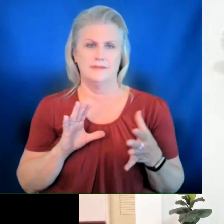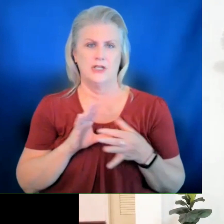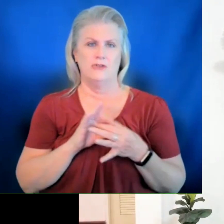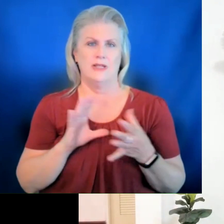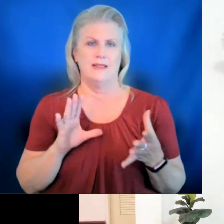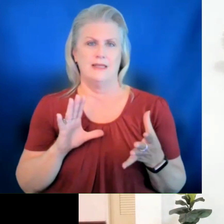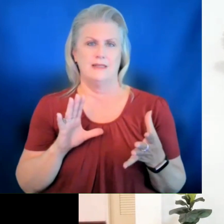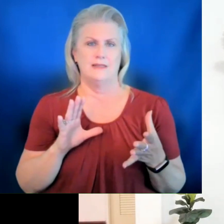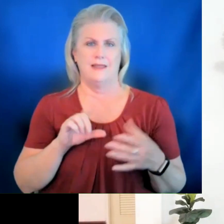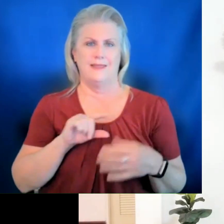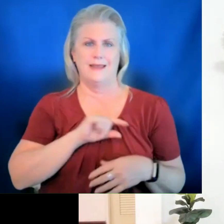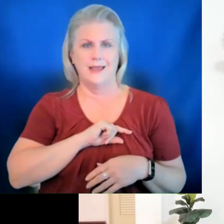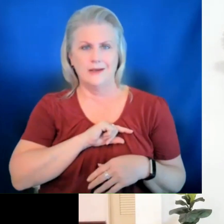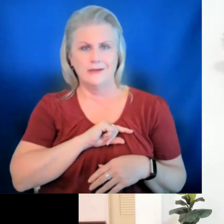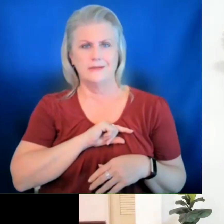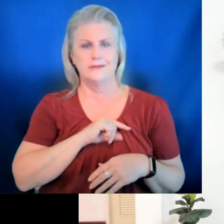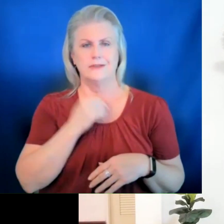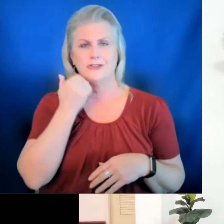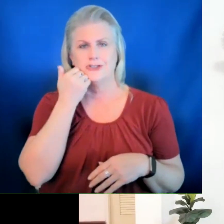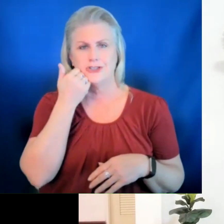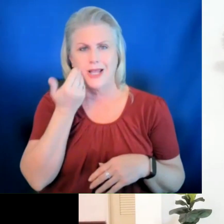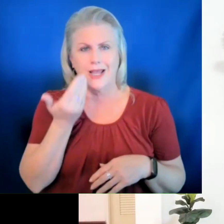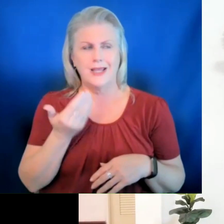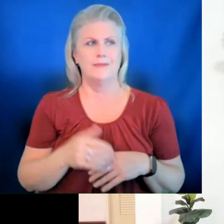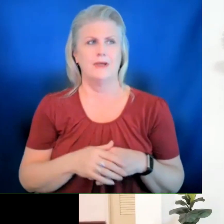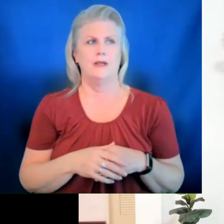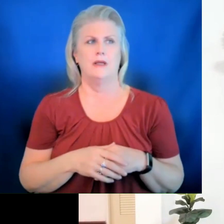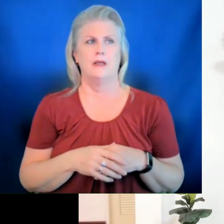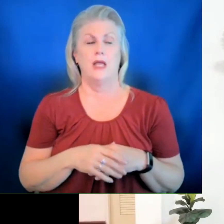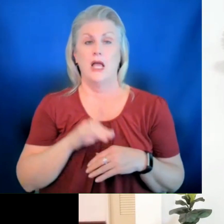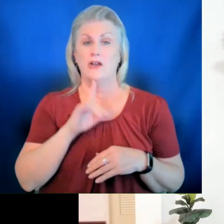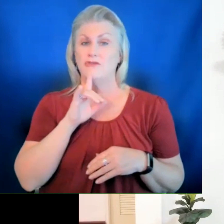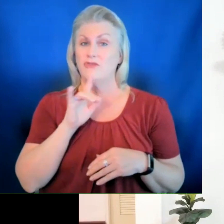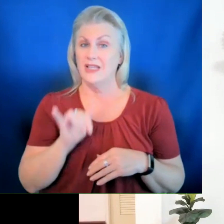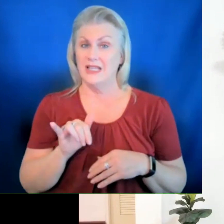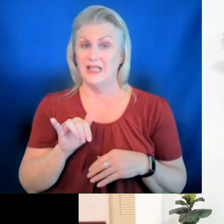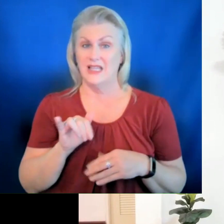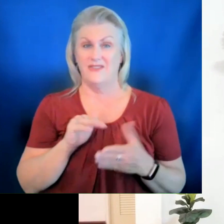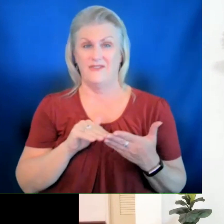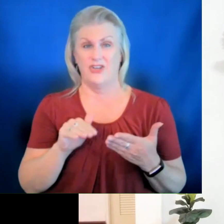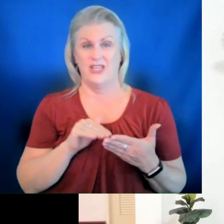the releasing of the guilt, of the shame, and really